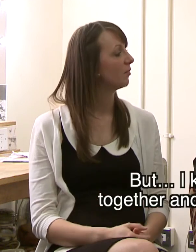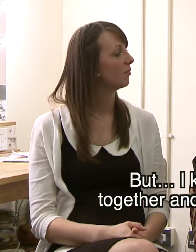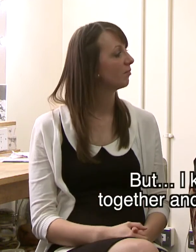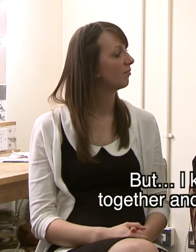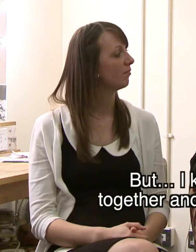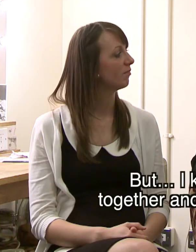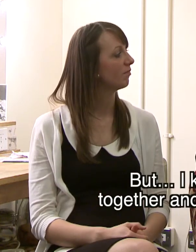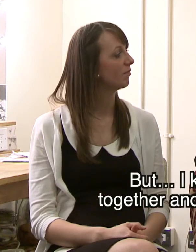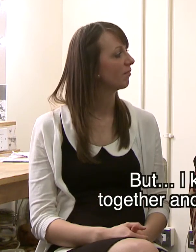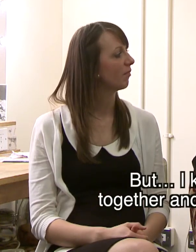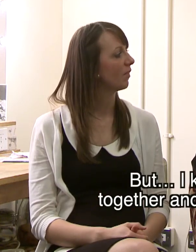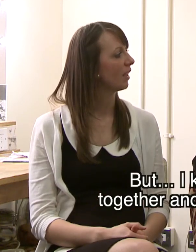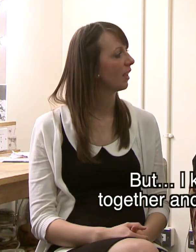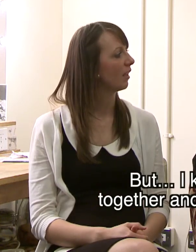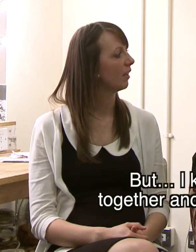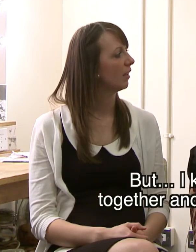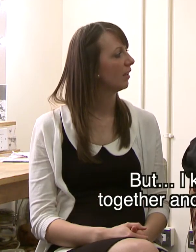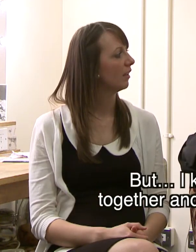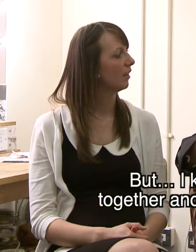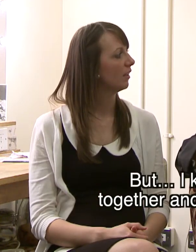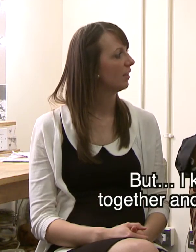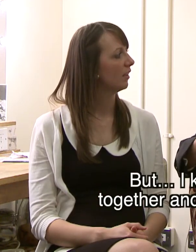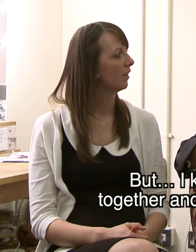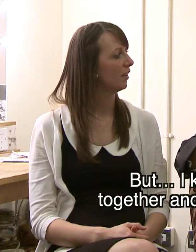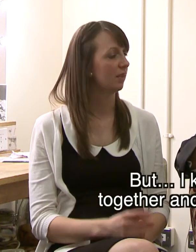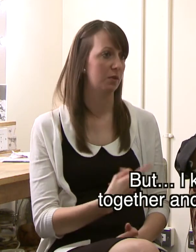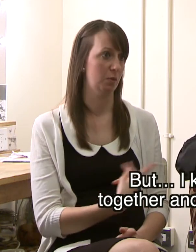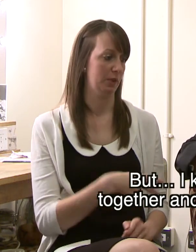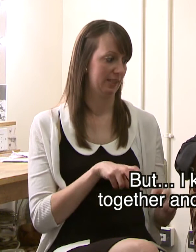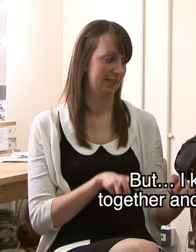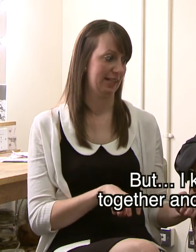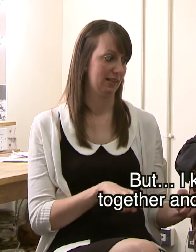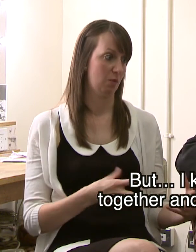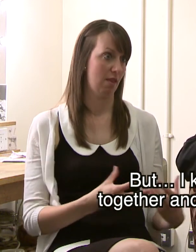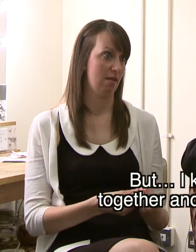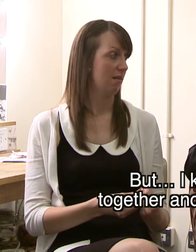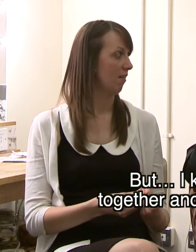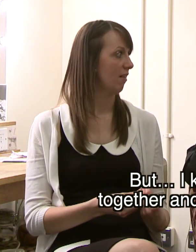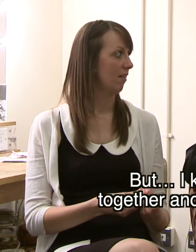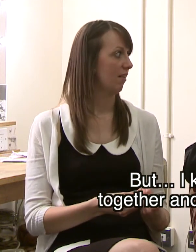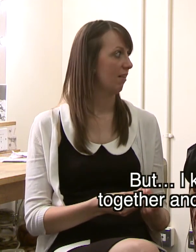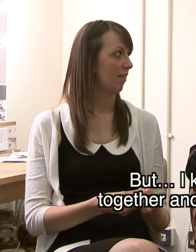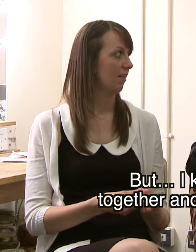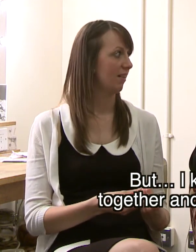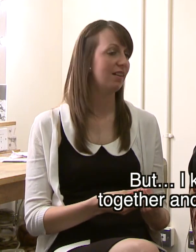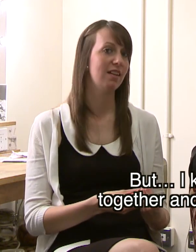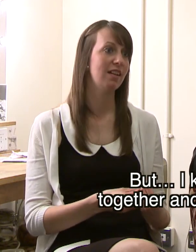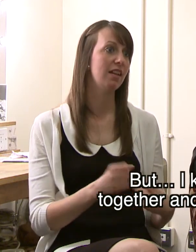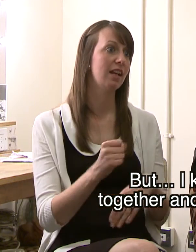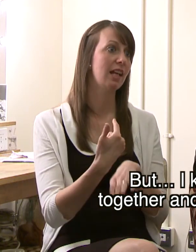But I know we're sitting here together. If the camera